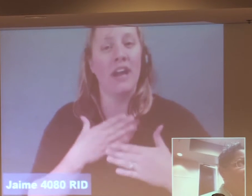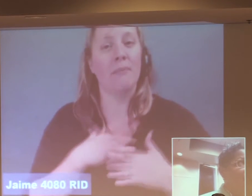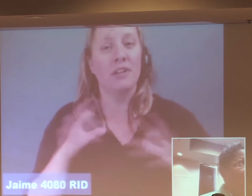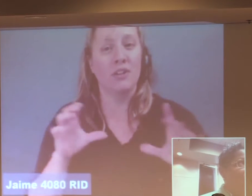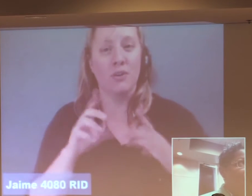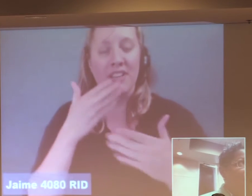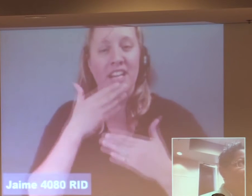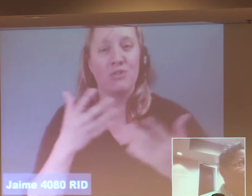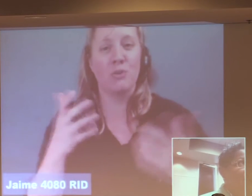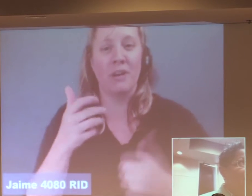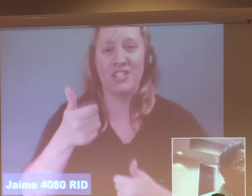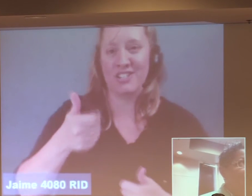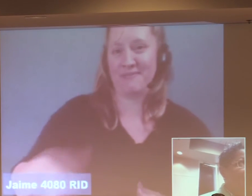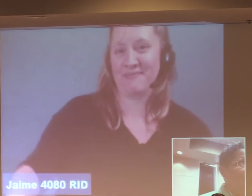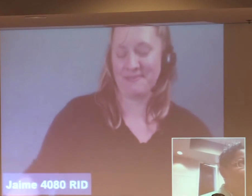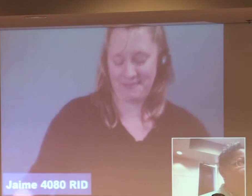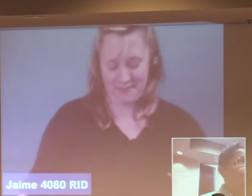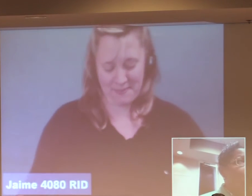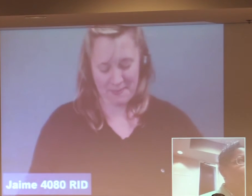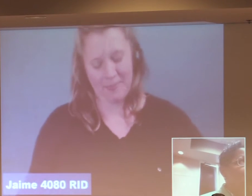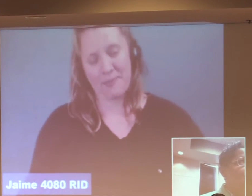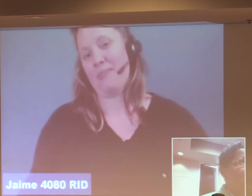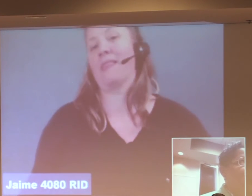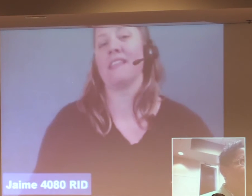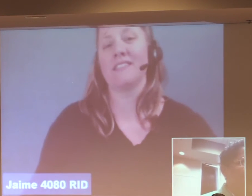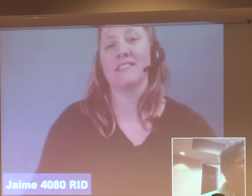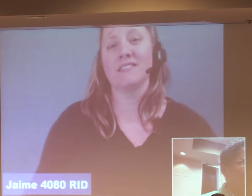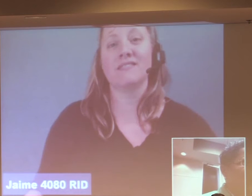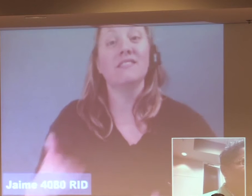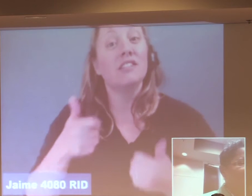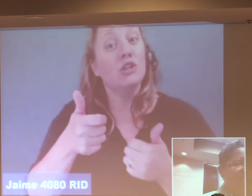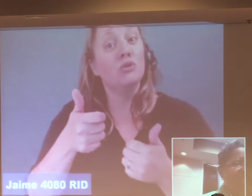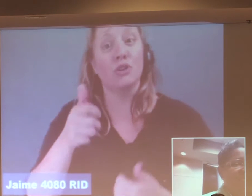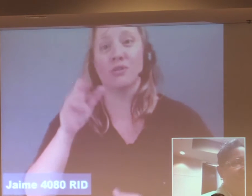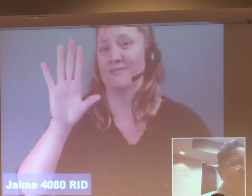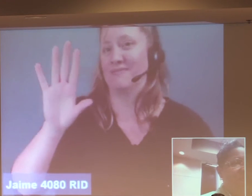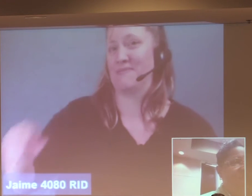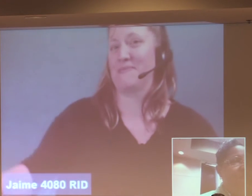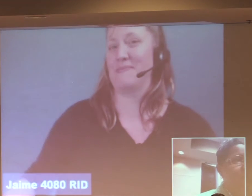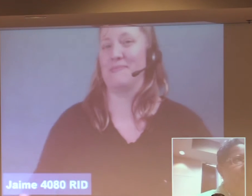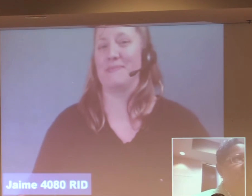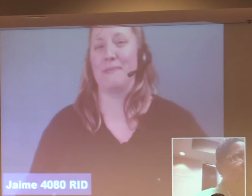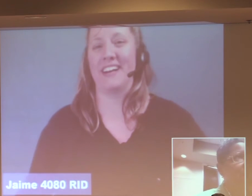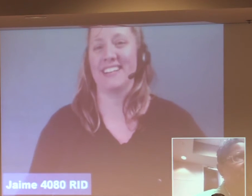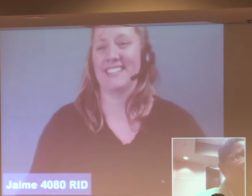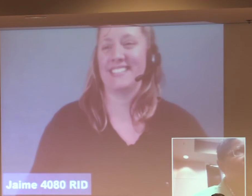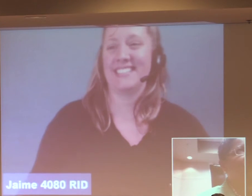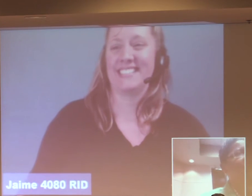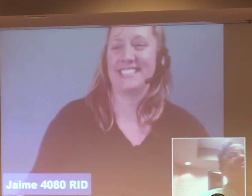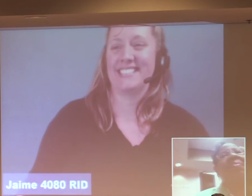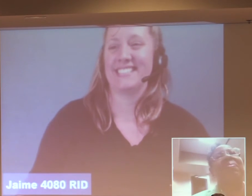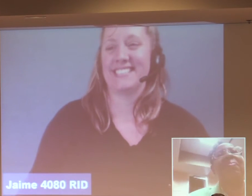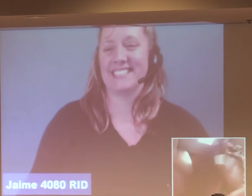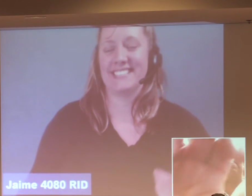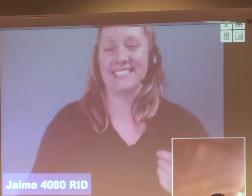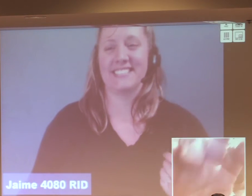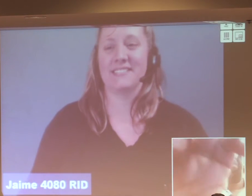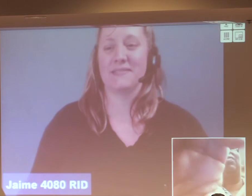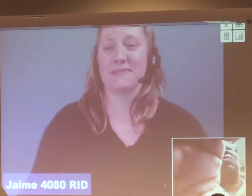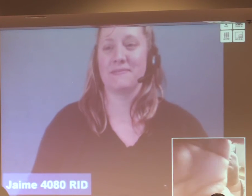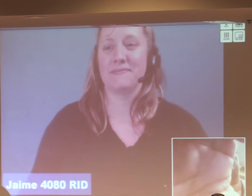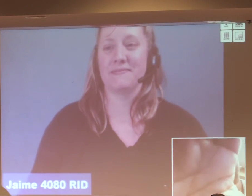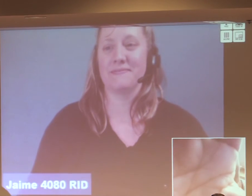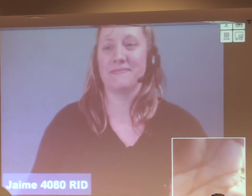Thank you. Happy to do it. Thank you so much. Thank you, Jamie. You too. Bye-bye. So that's